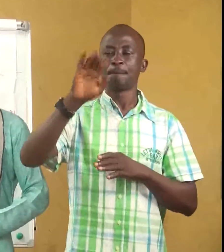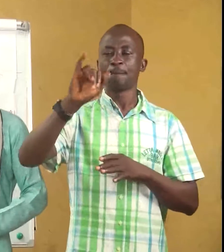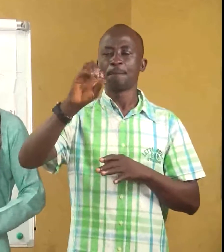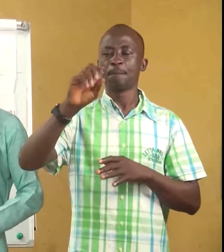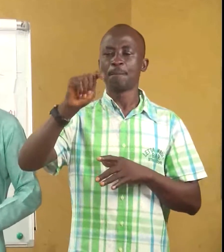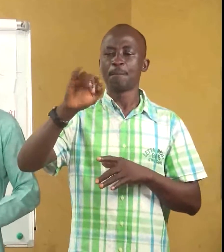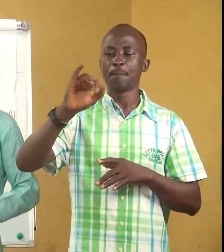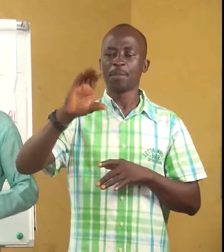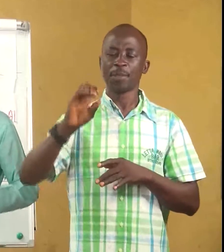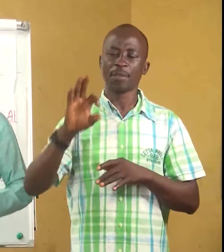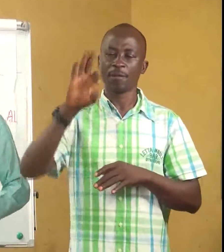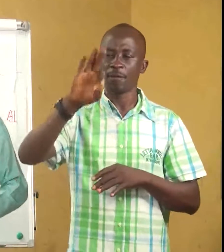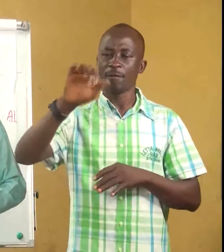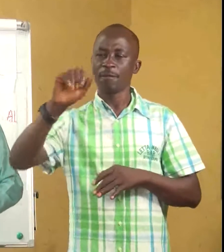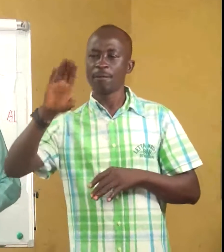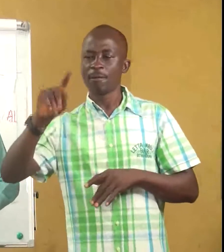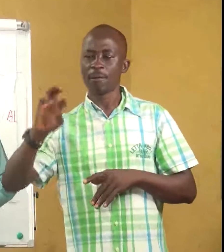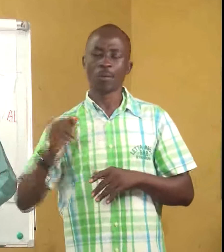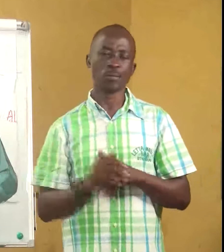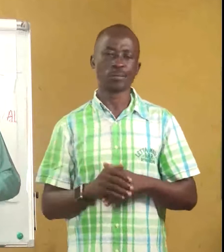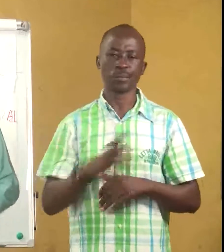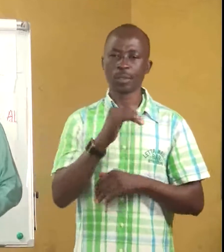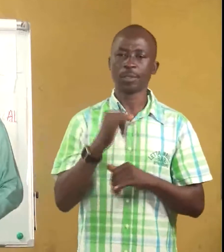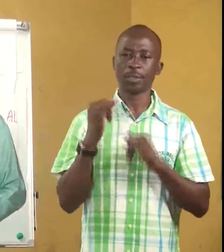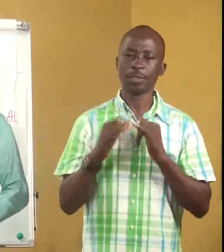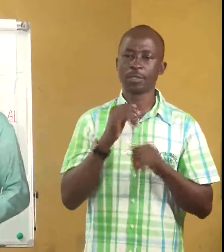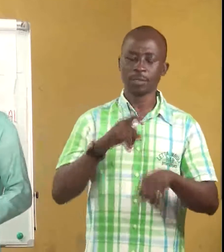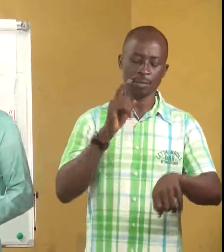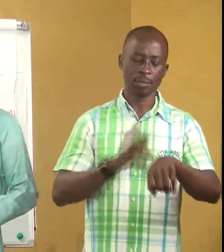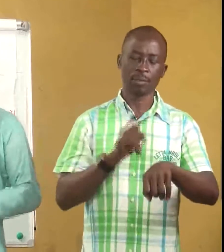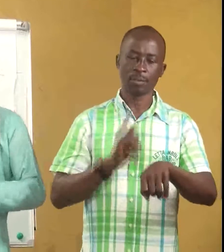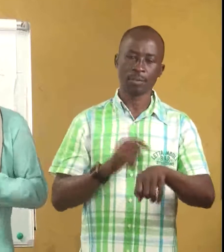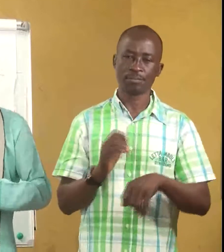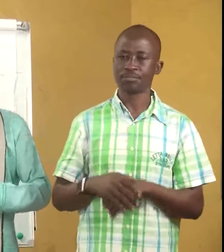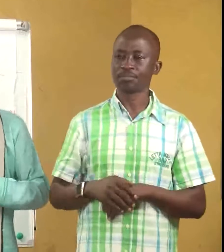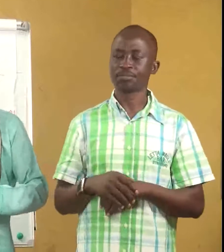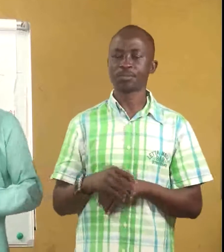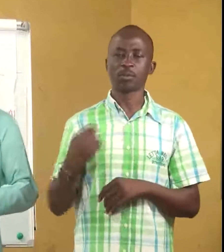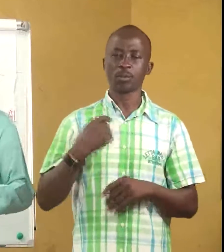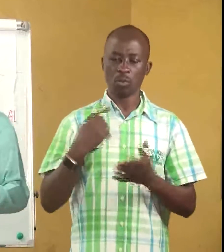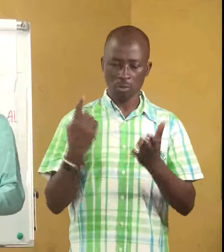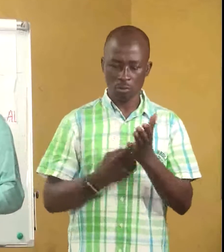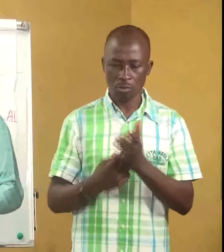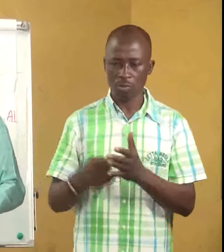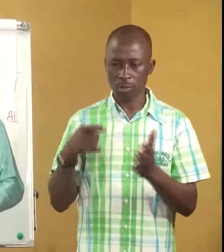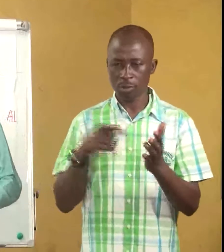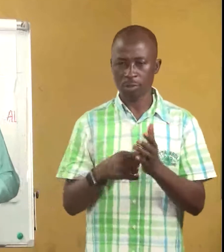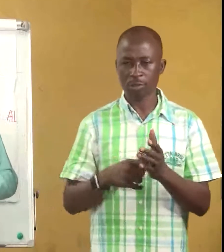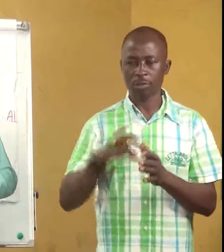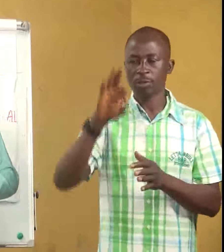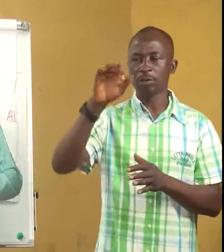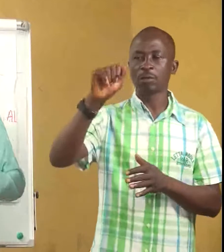factor. Then the last factor is time. Then we shall discuss these